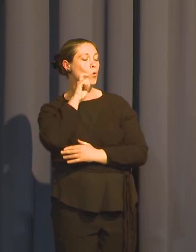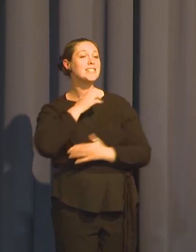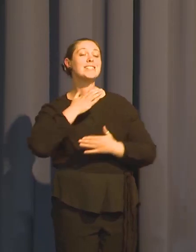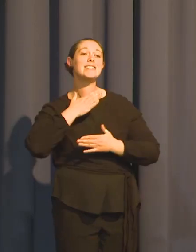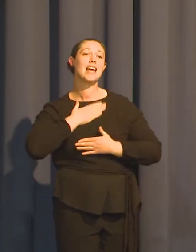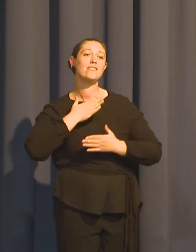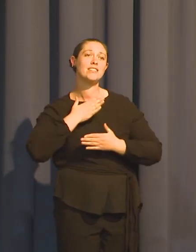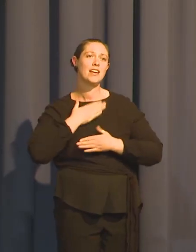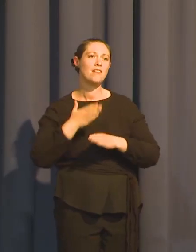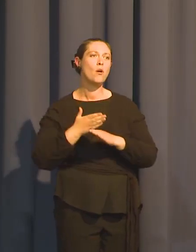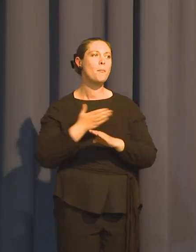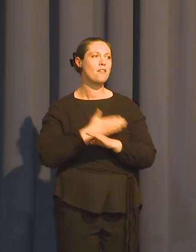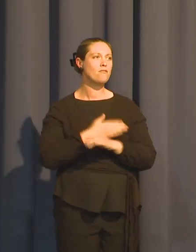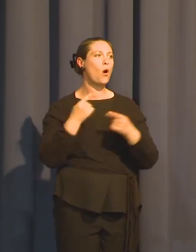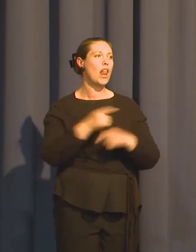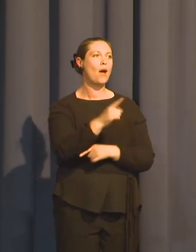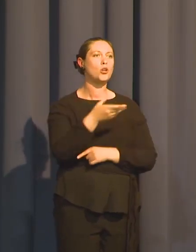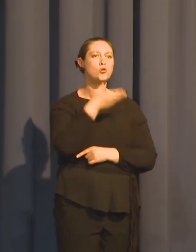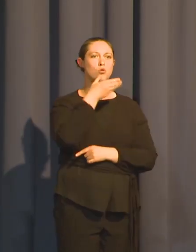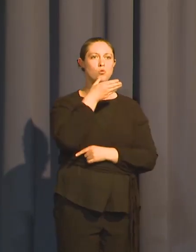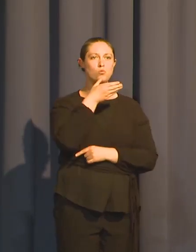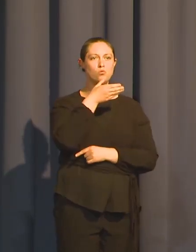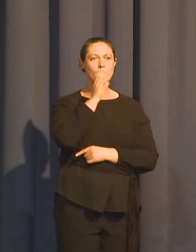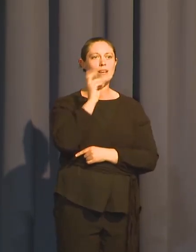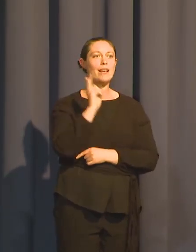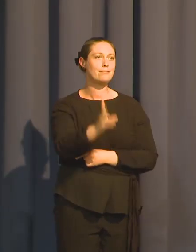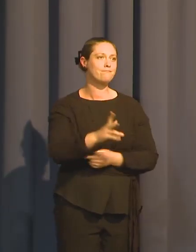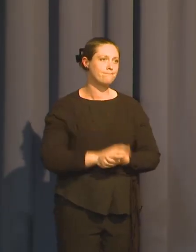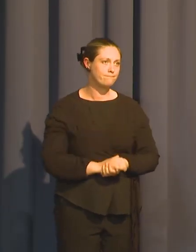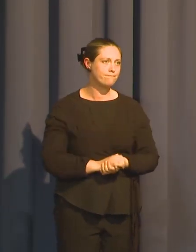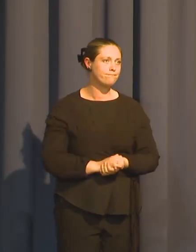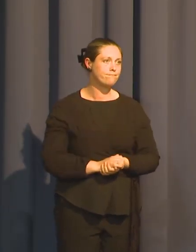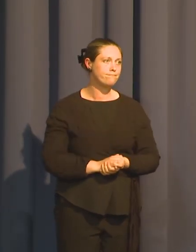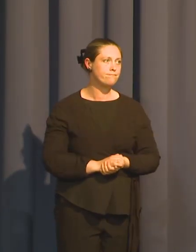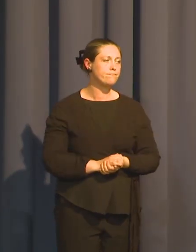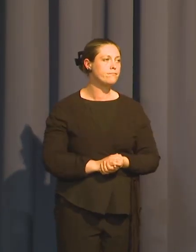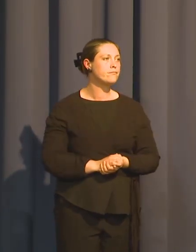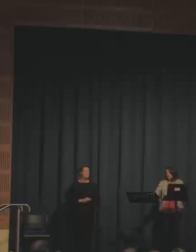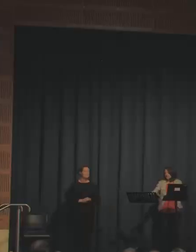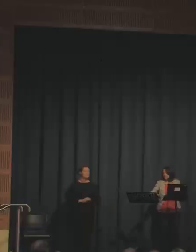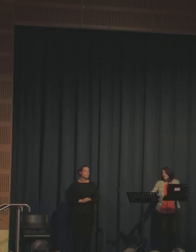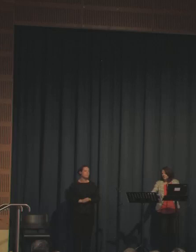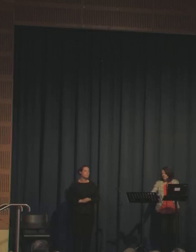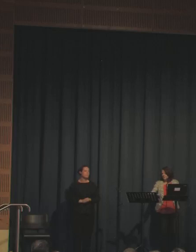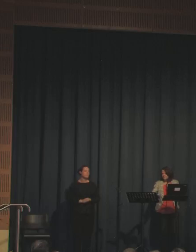safe before allowing you to use it again for drinking.